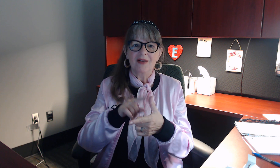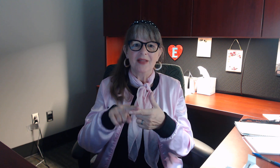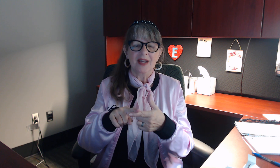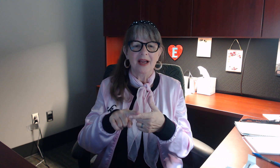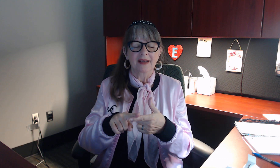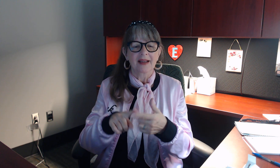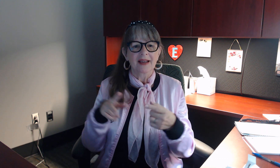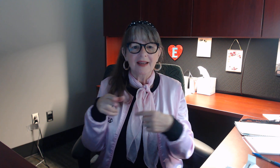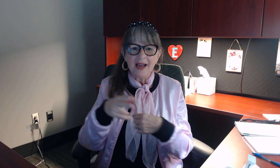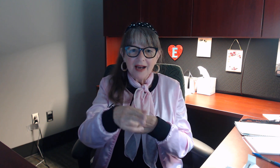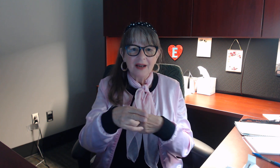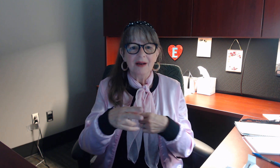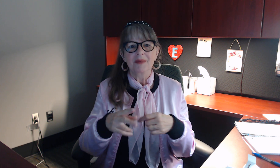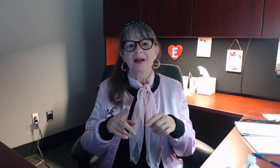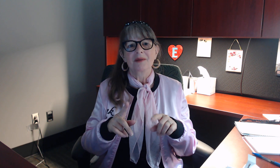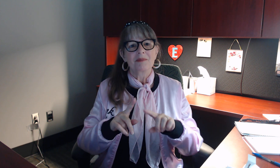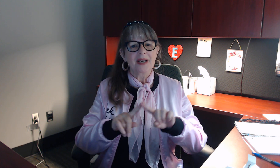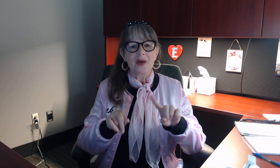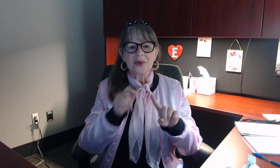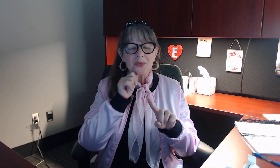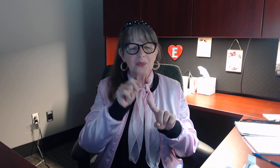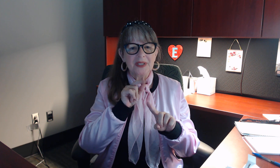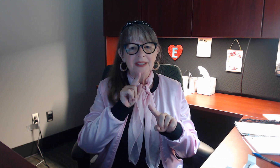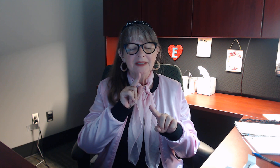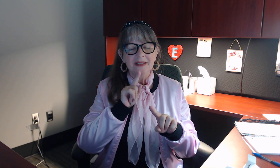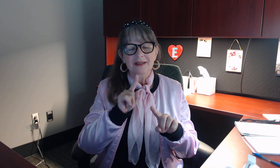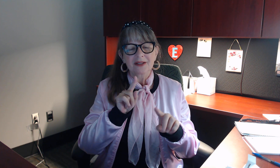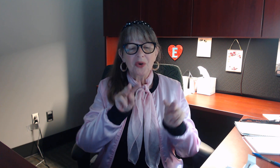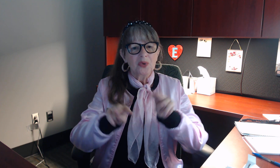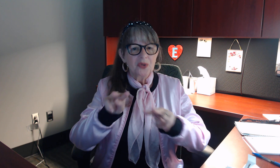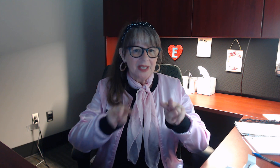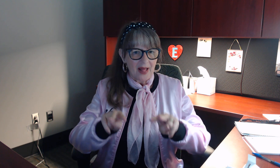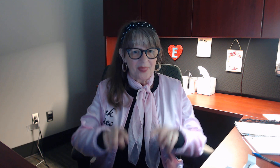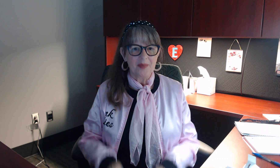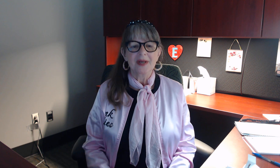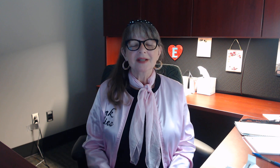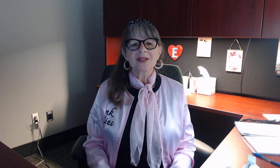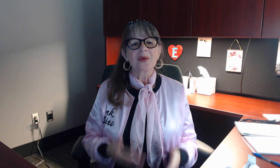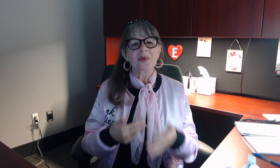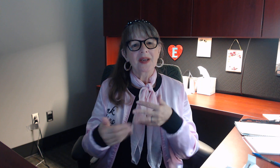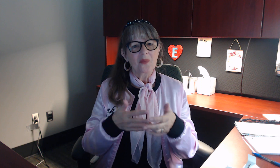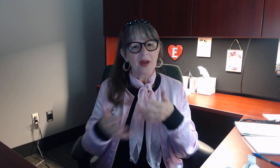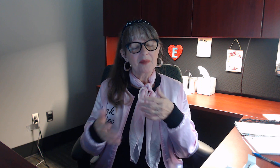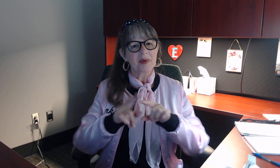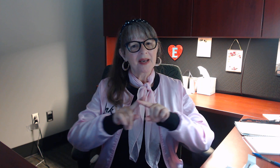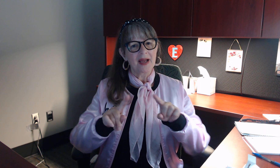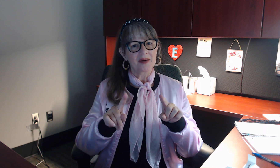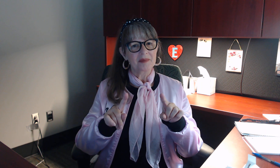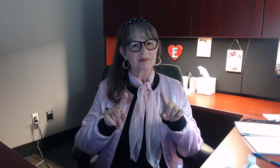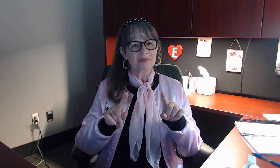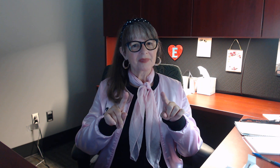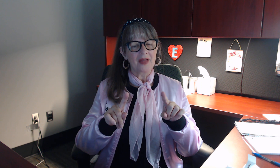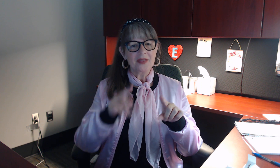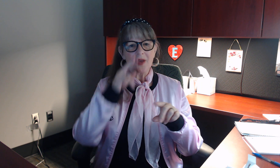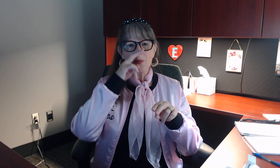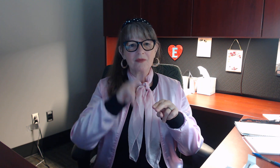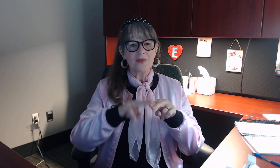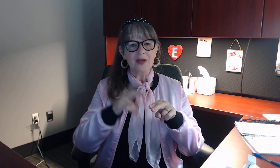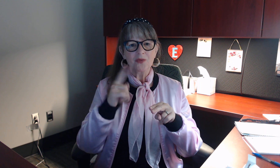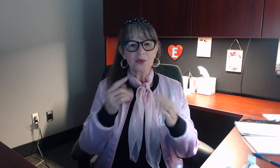I cut them, but I wasn't really, looking at them. So anyway, but I think that'll be fun for